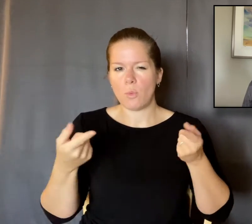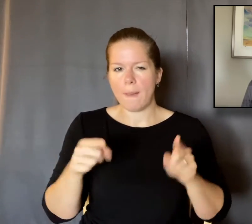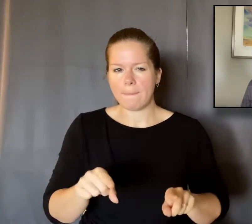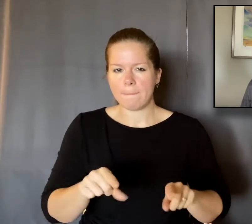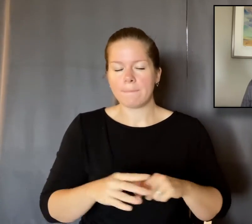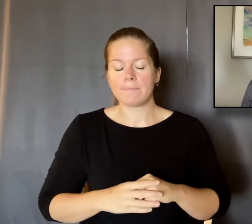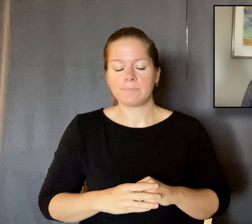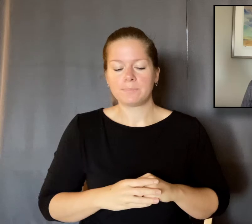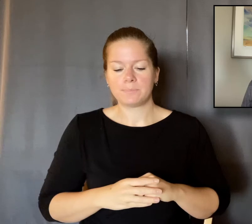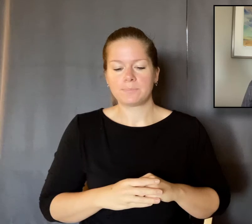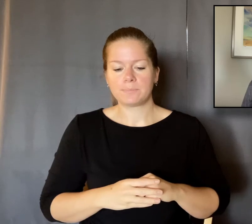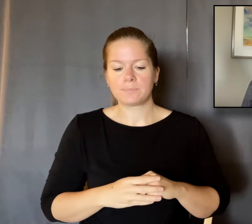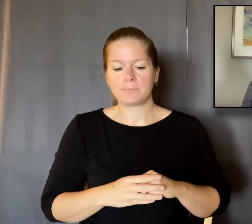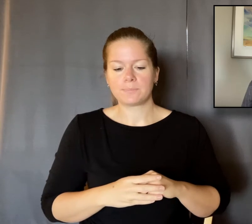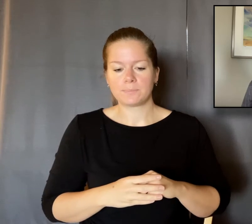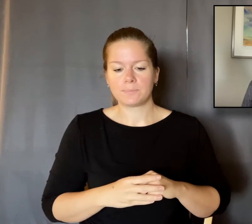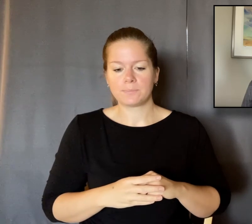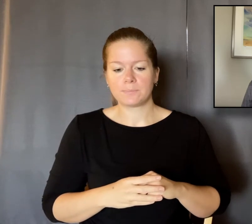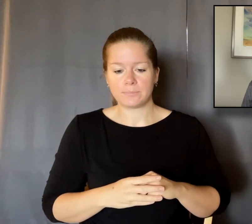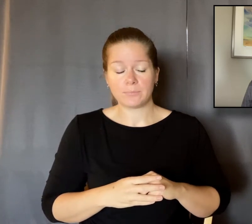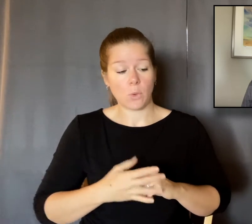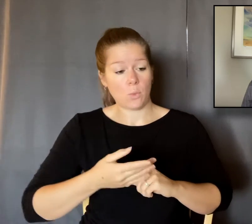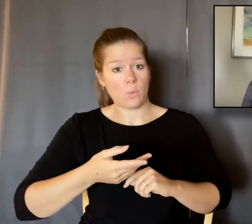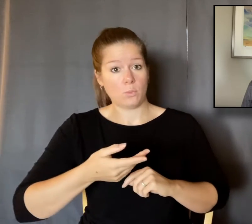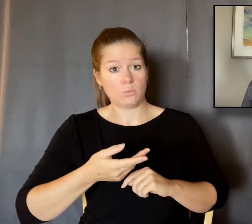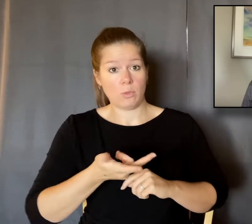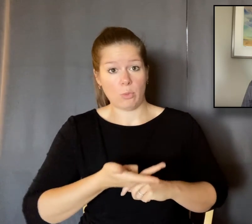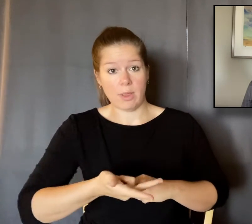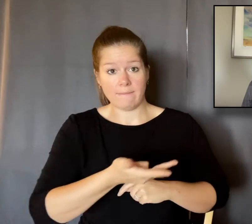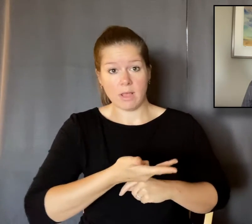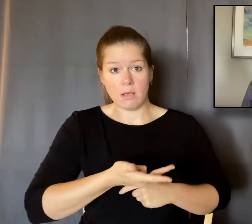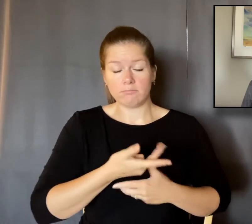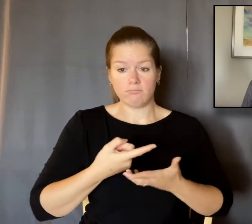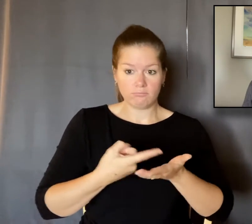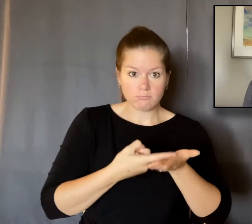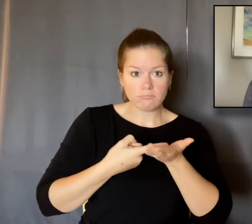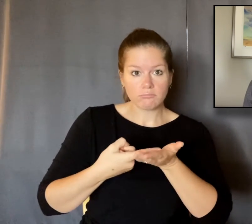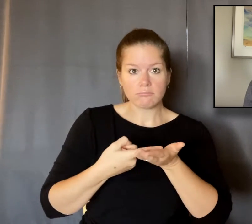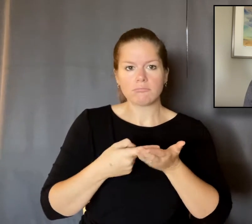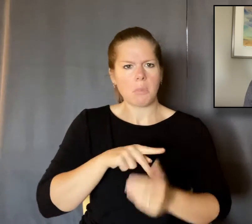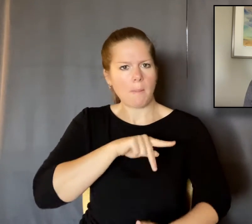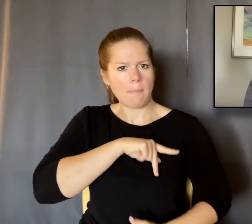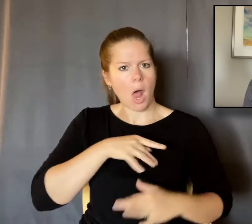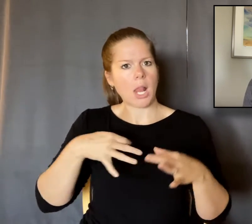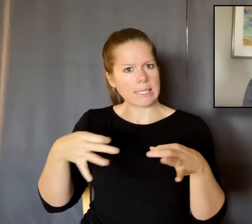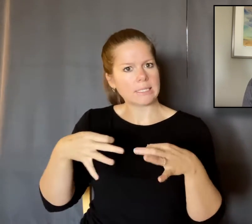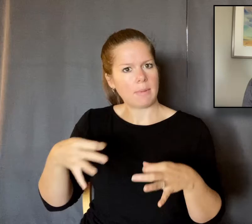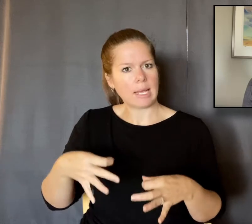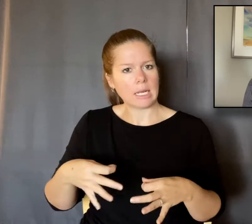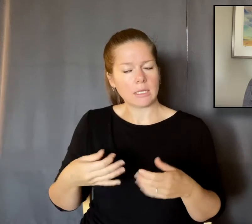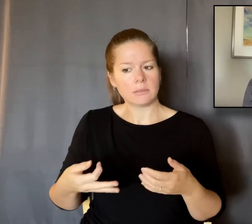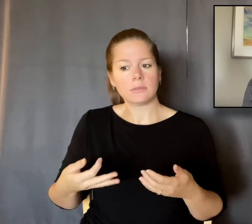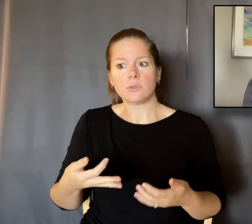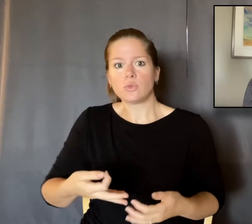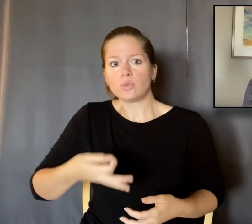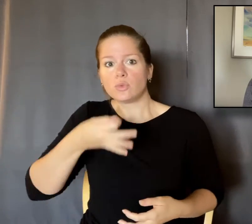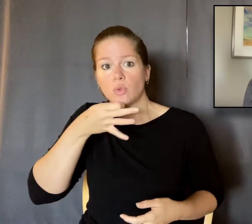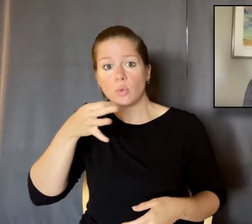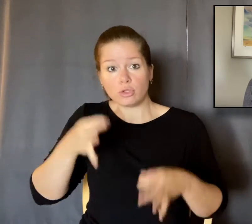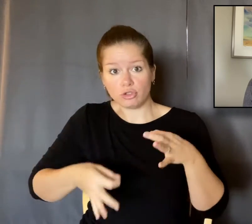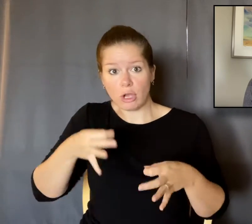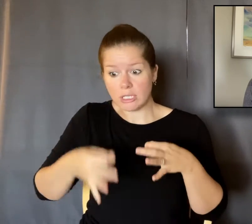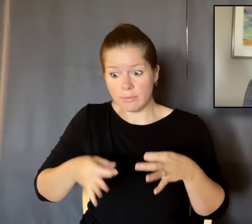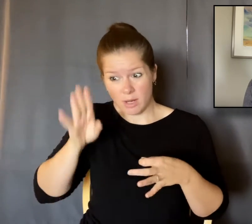issue. And as he reasoned about righteousness and self-control and the coming judgment, Felix was